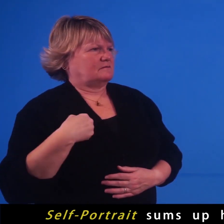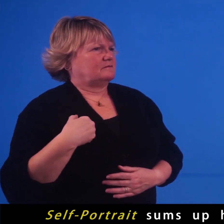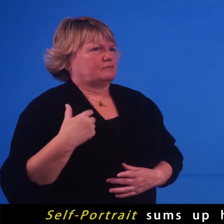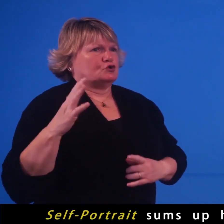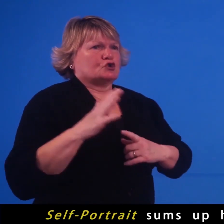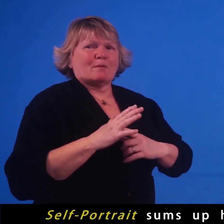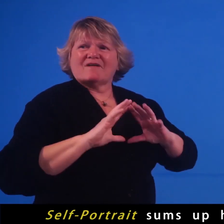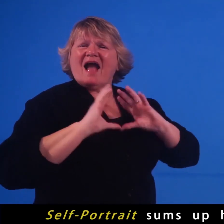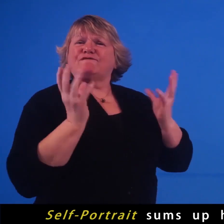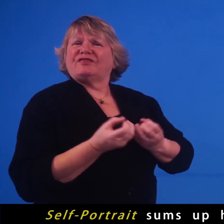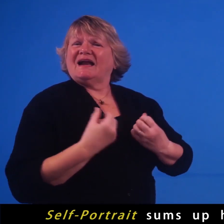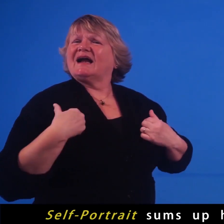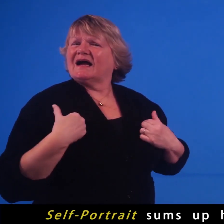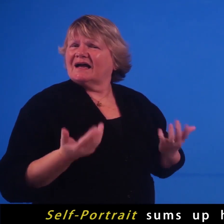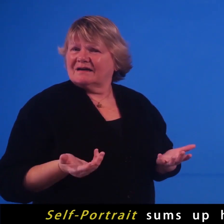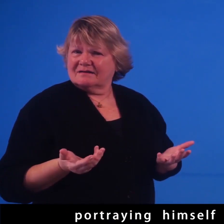game.